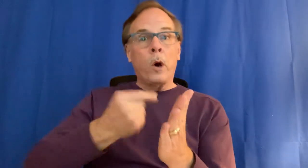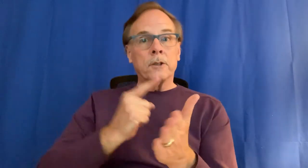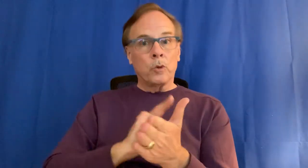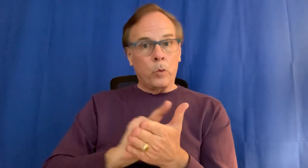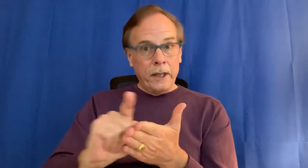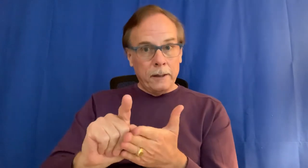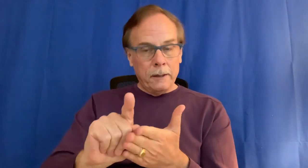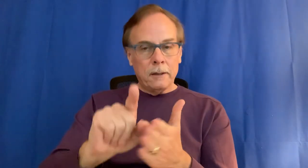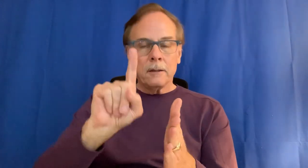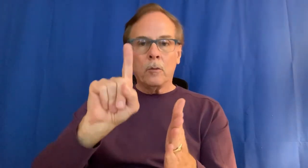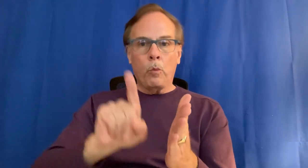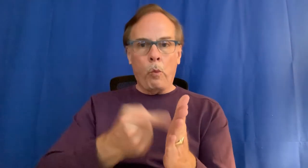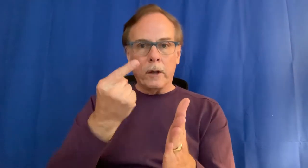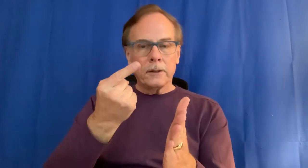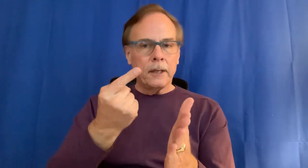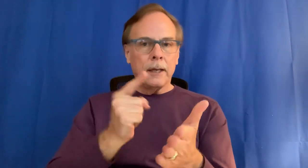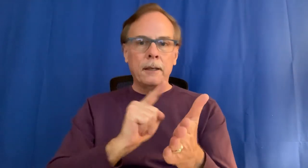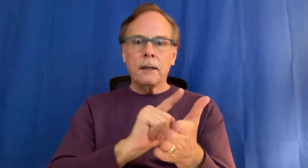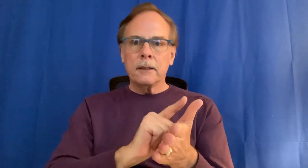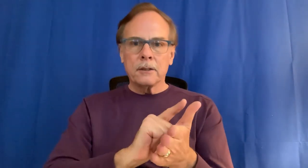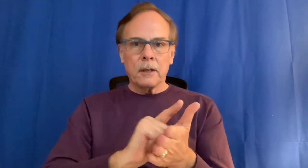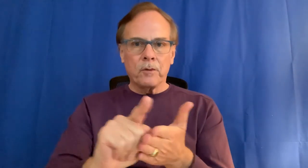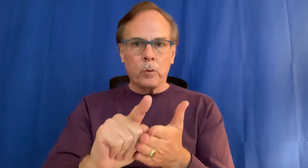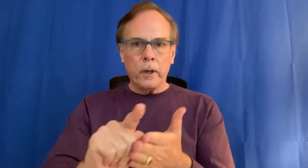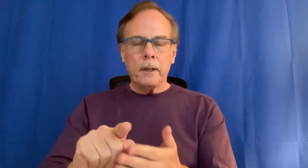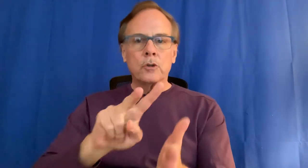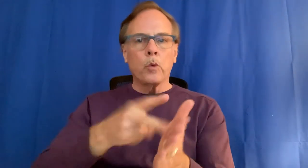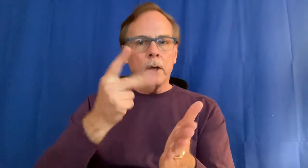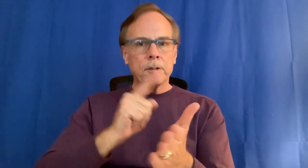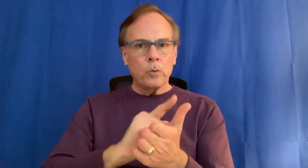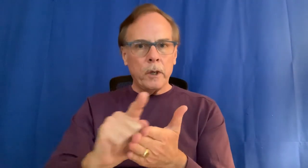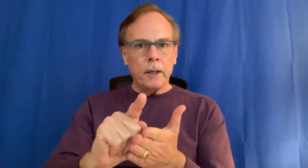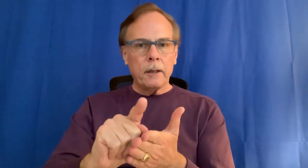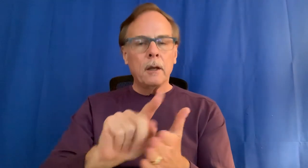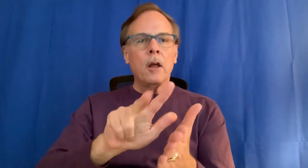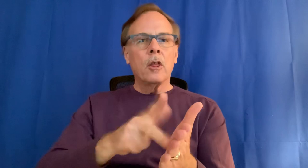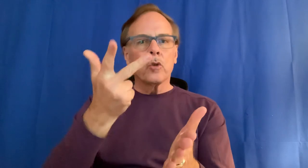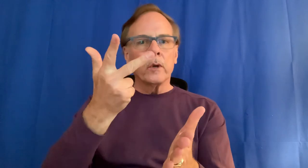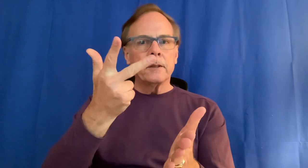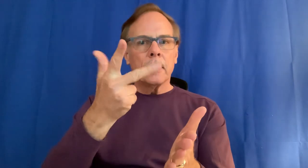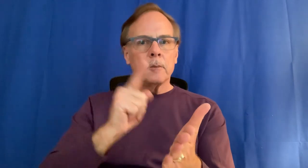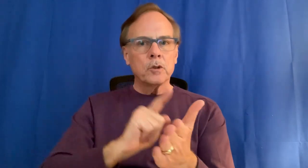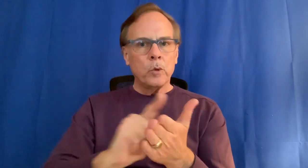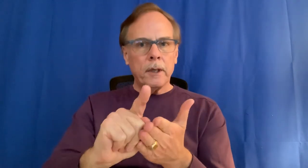Once a week. Once again, the sign for week. Twice a week. Three times a week.